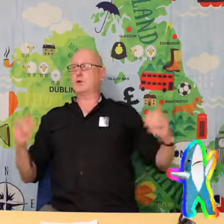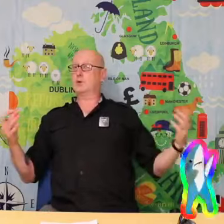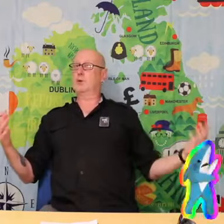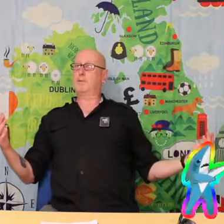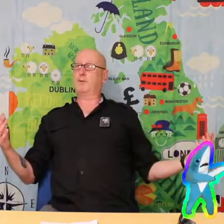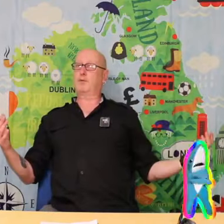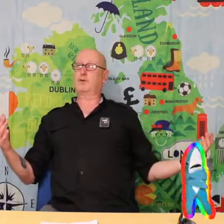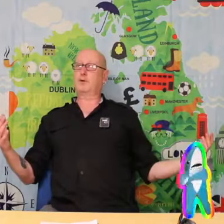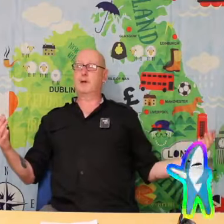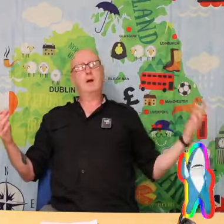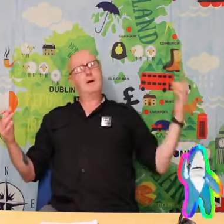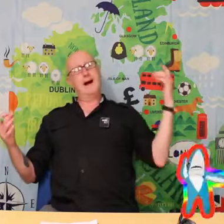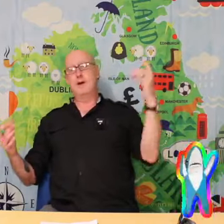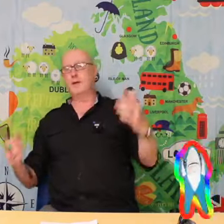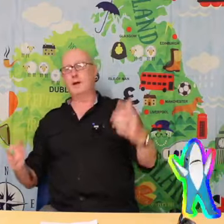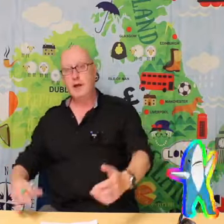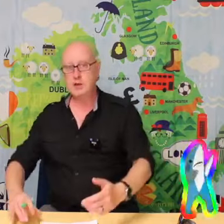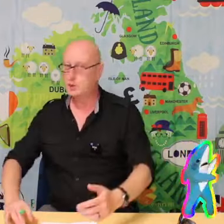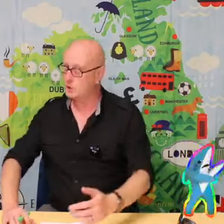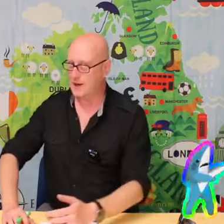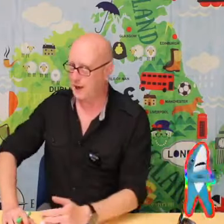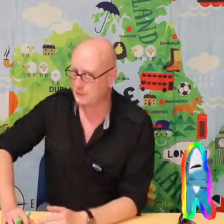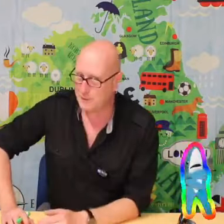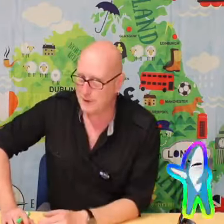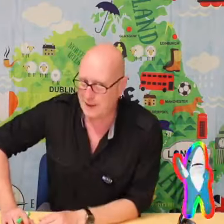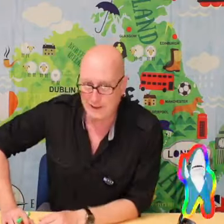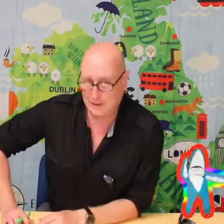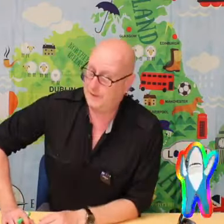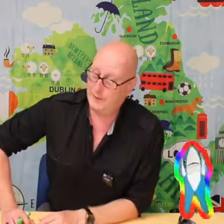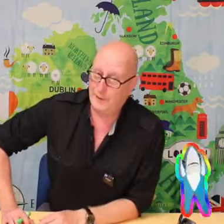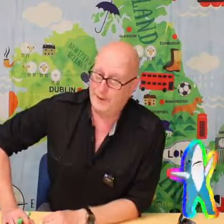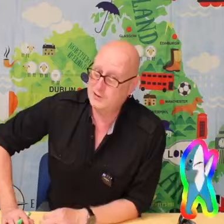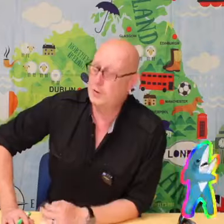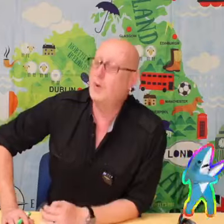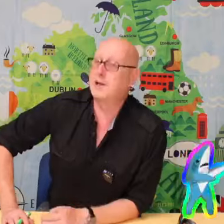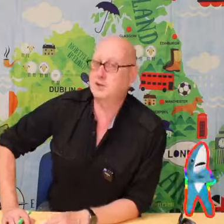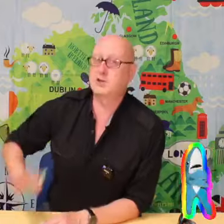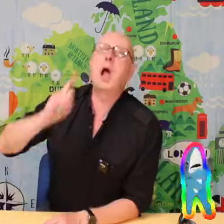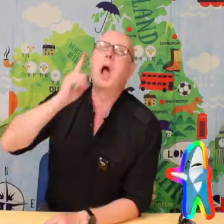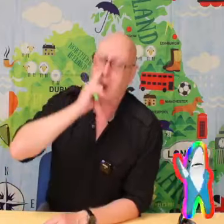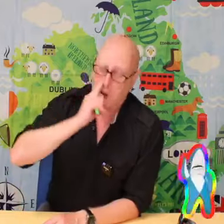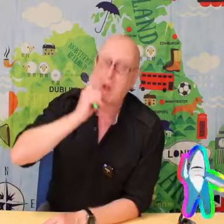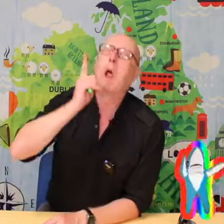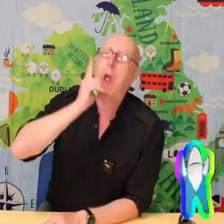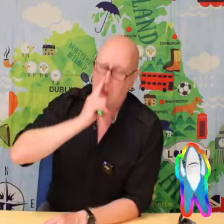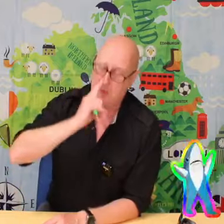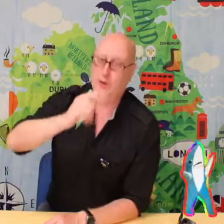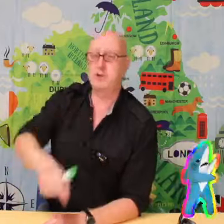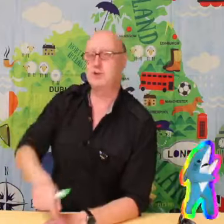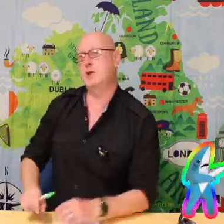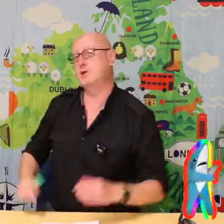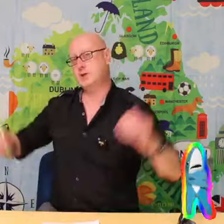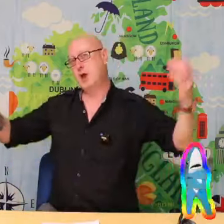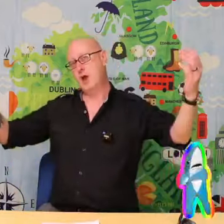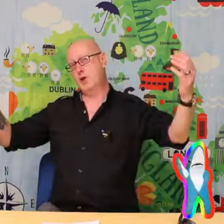will not be forthcoming. However, it doesn't have to be either Alan or Anthony who asks the questions. Somebody else can ask the questions. You know